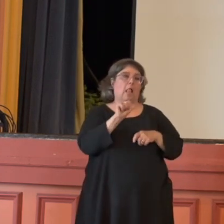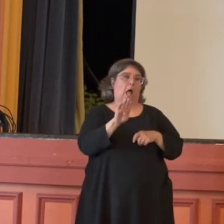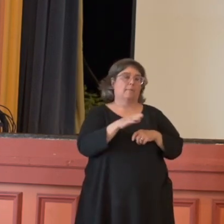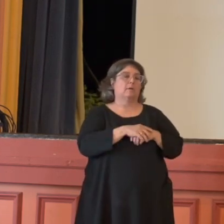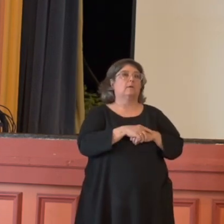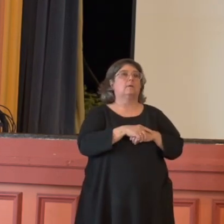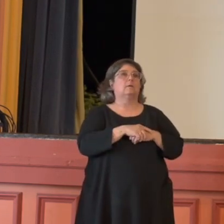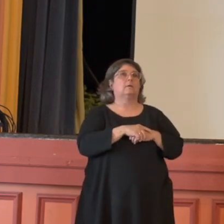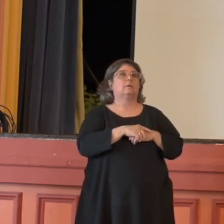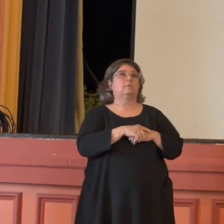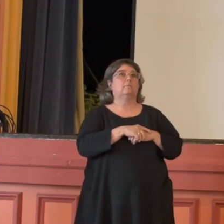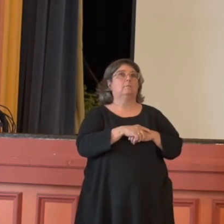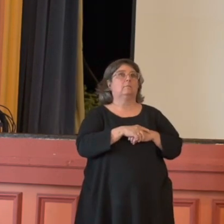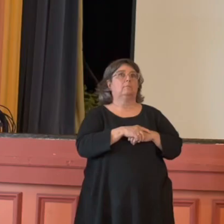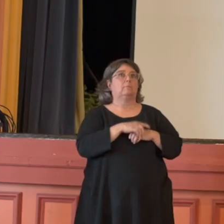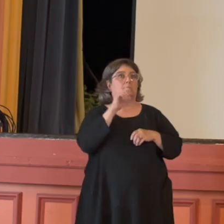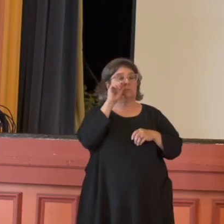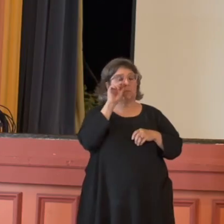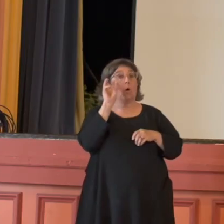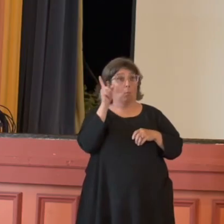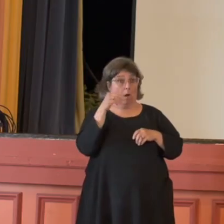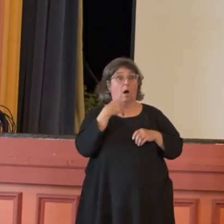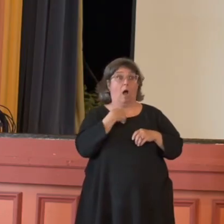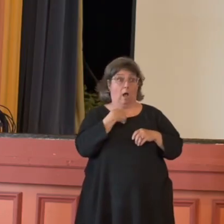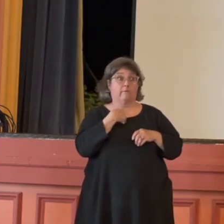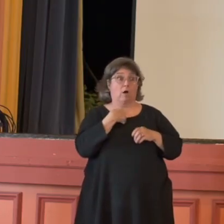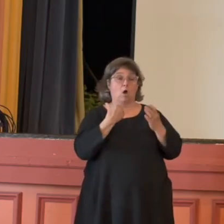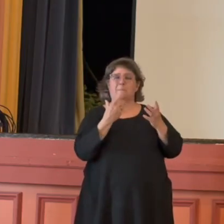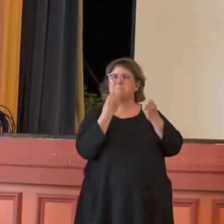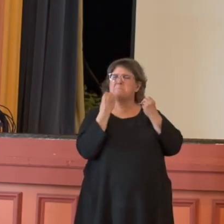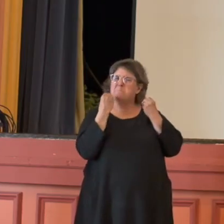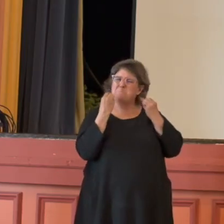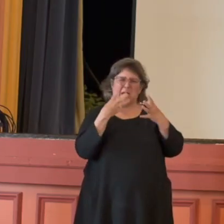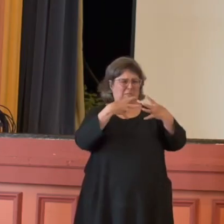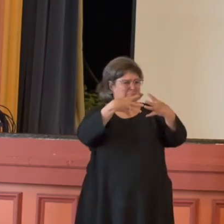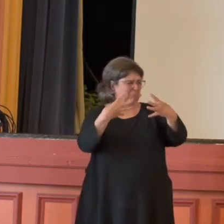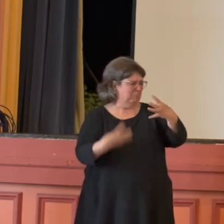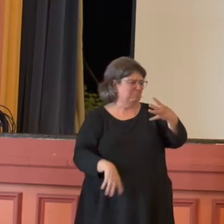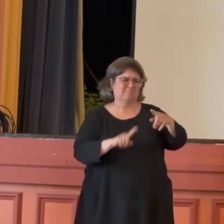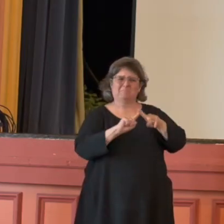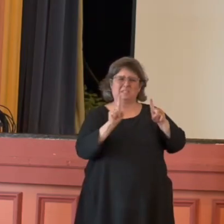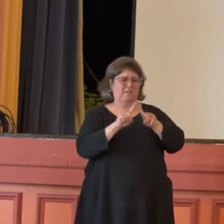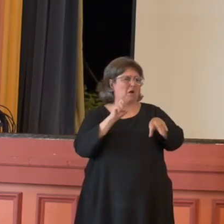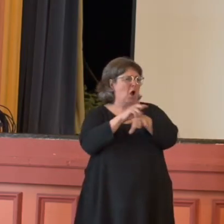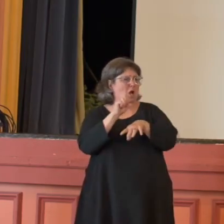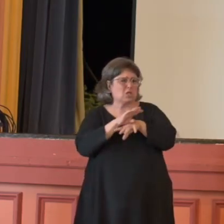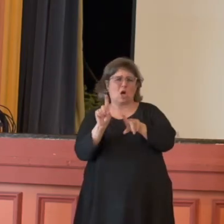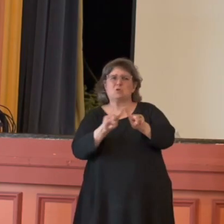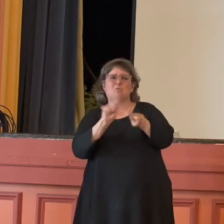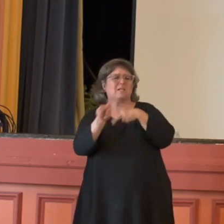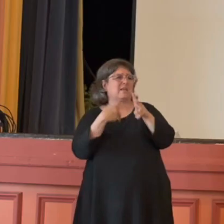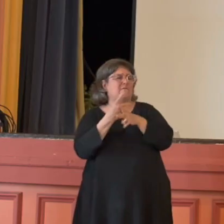There are going to be numerous different sub-consultants doing